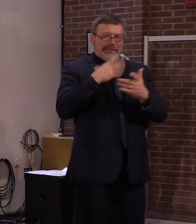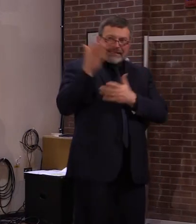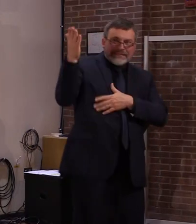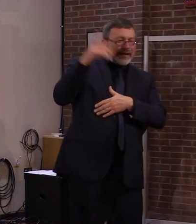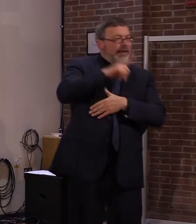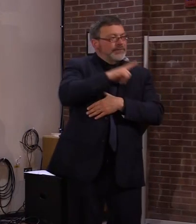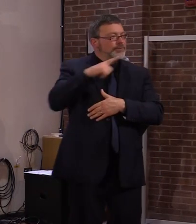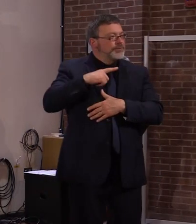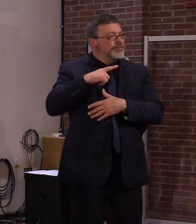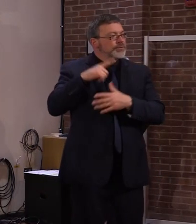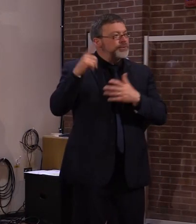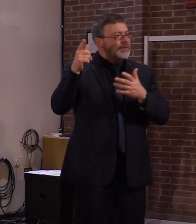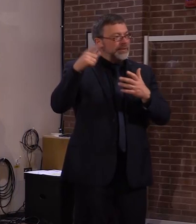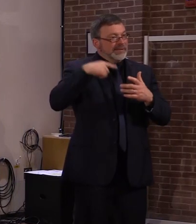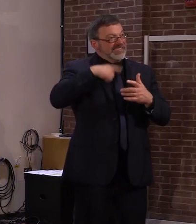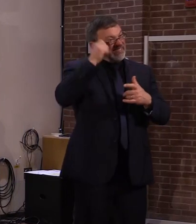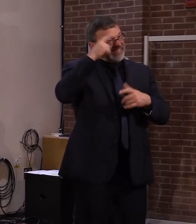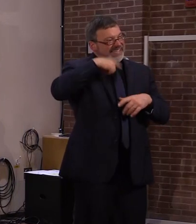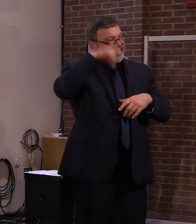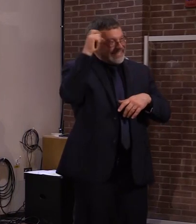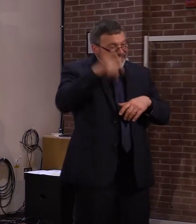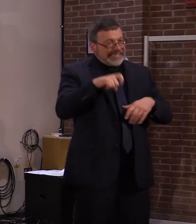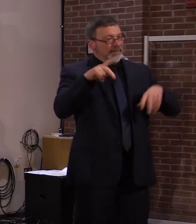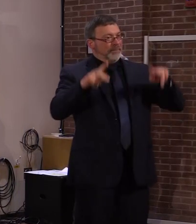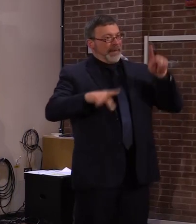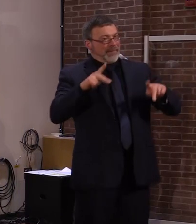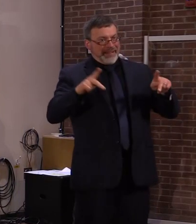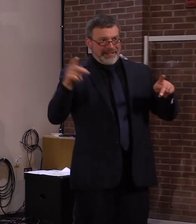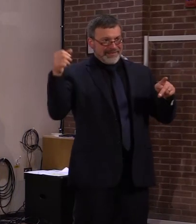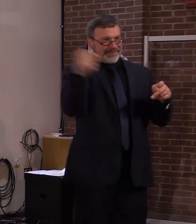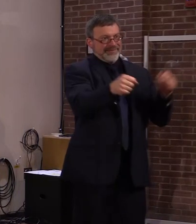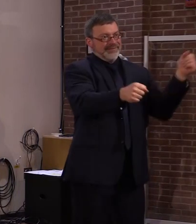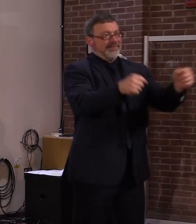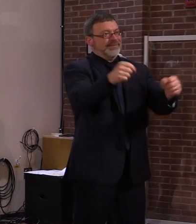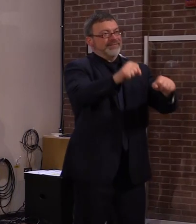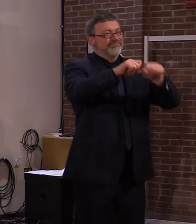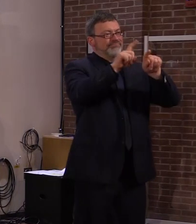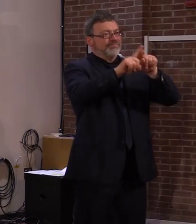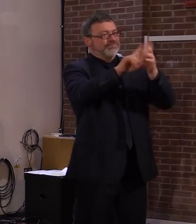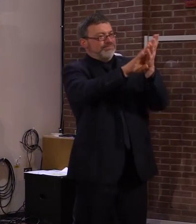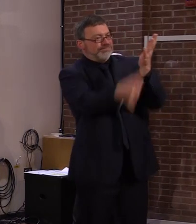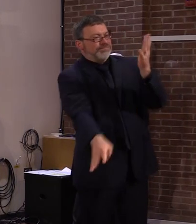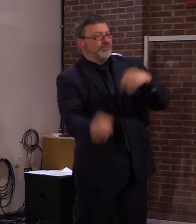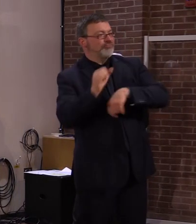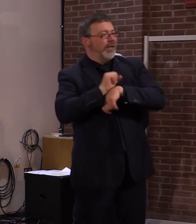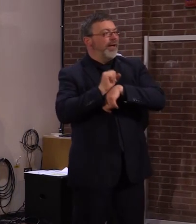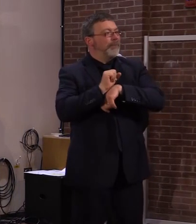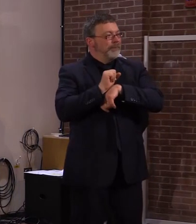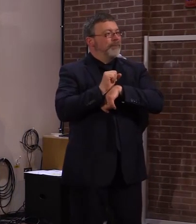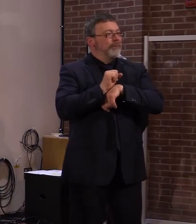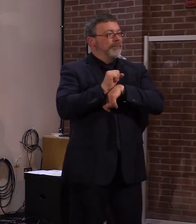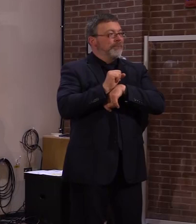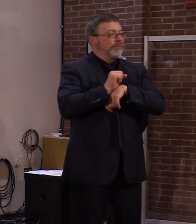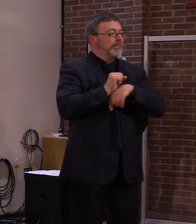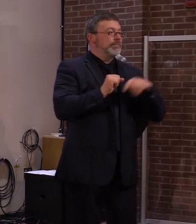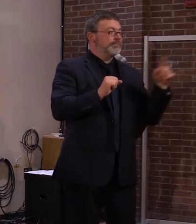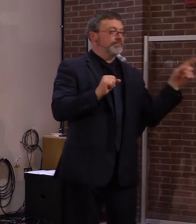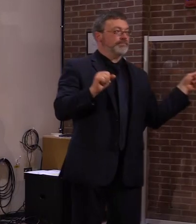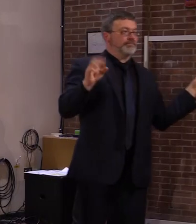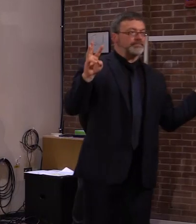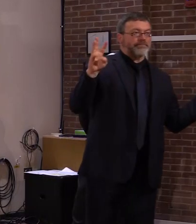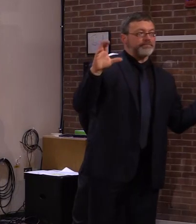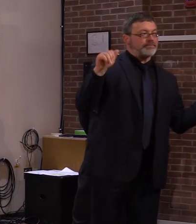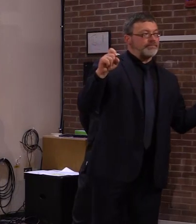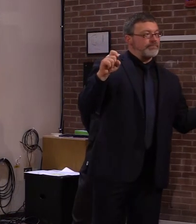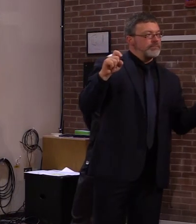people here in order to put these funds to good use. There's a 5-year window that we can use these funds. These funds